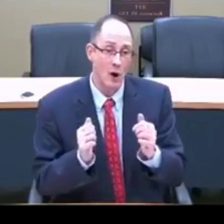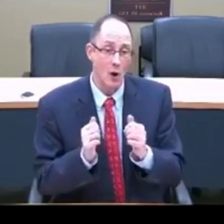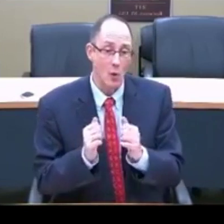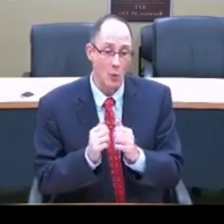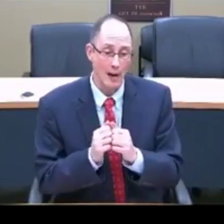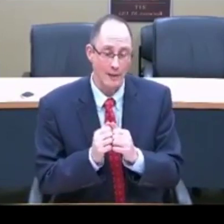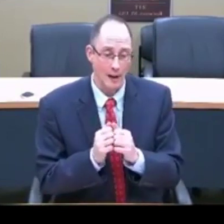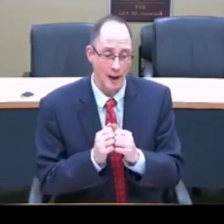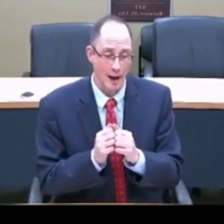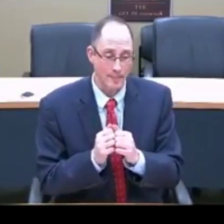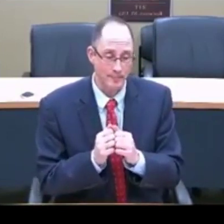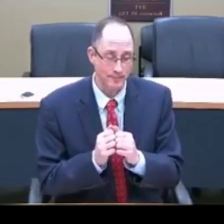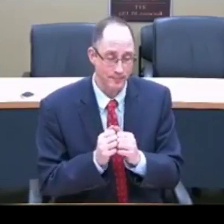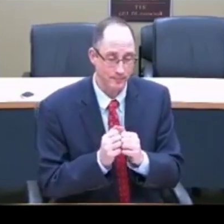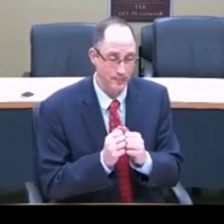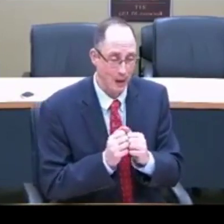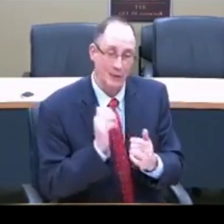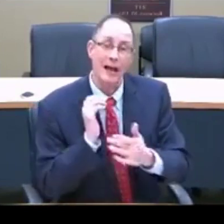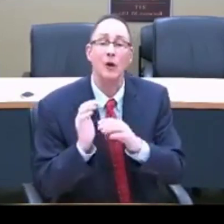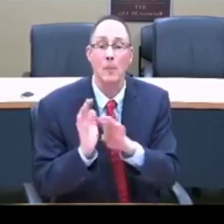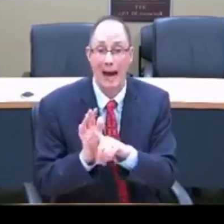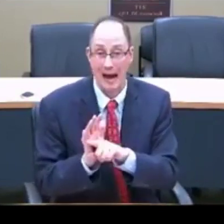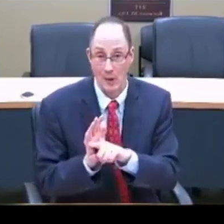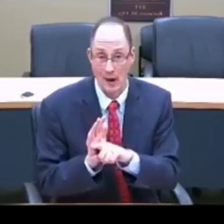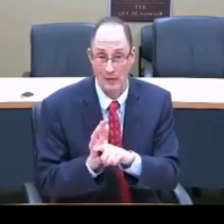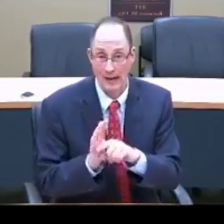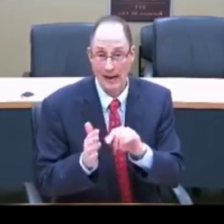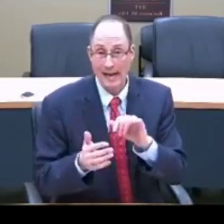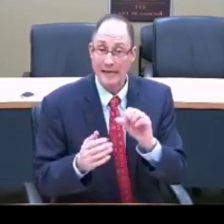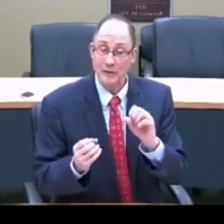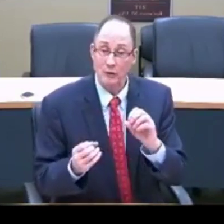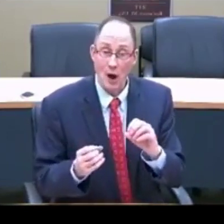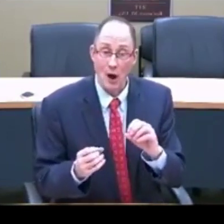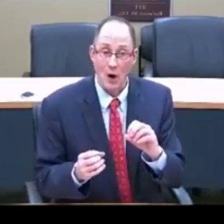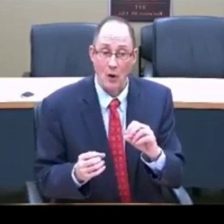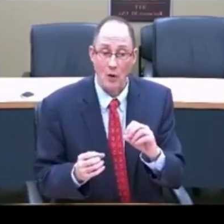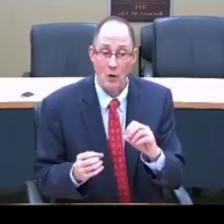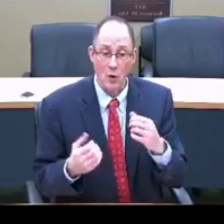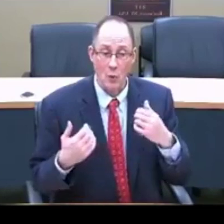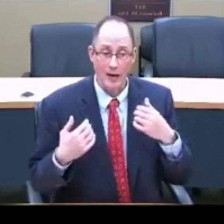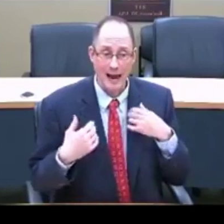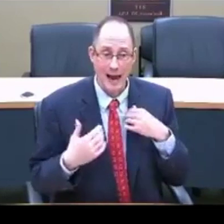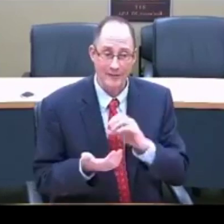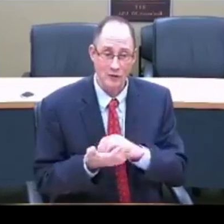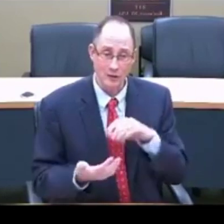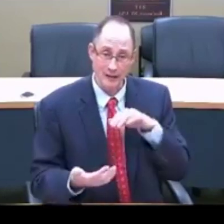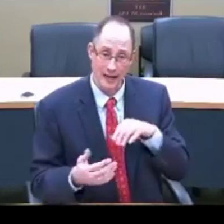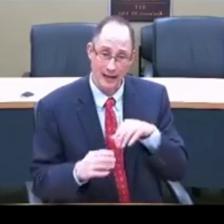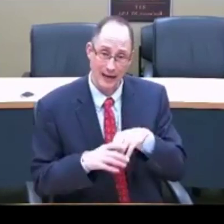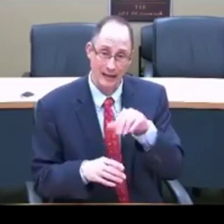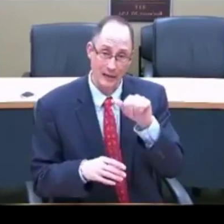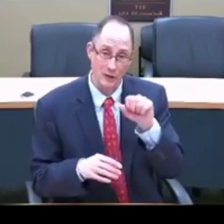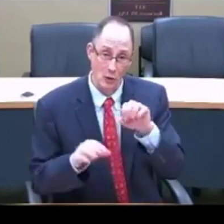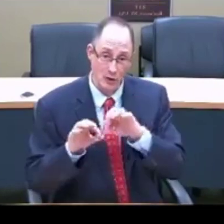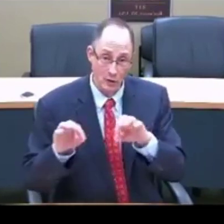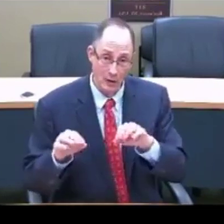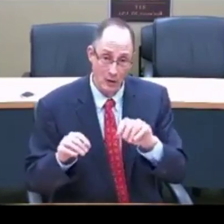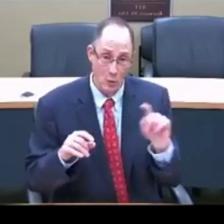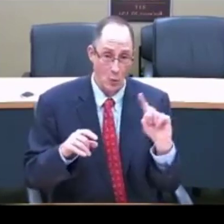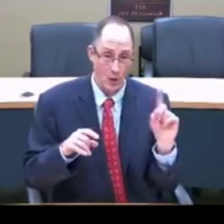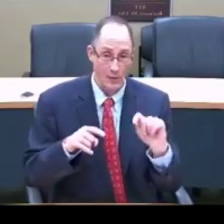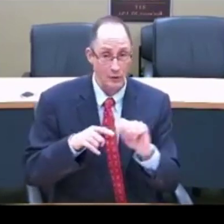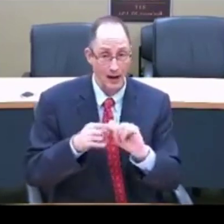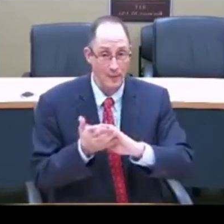with technical background. So, we have students studying in the associate degree